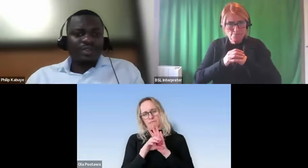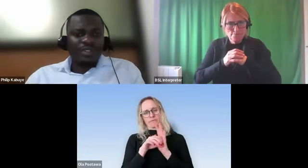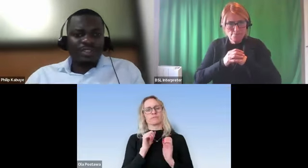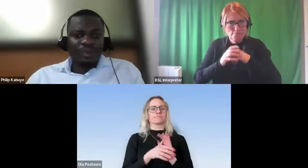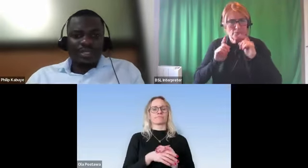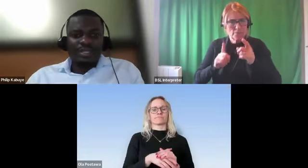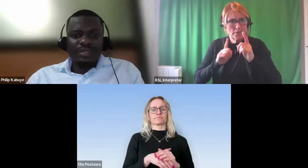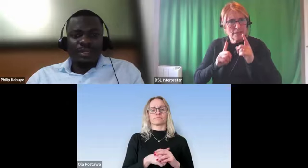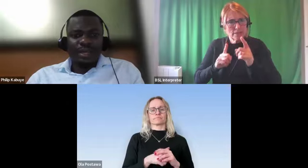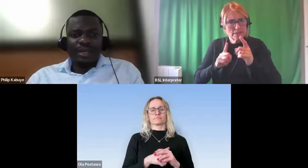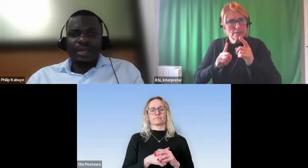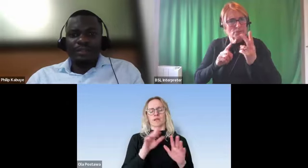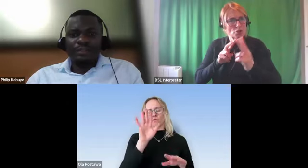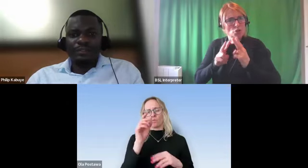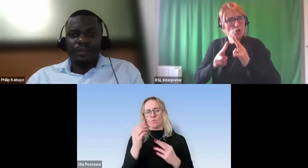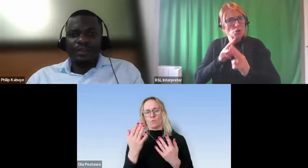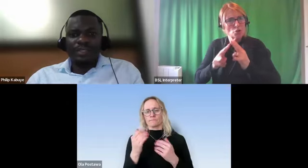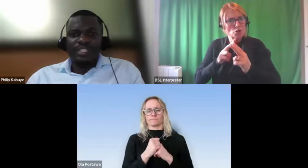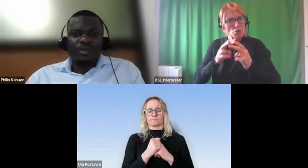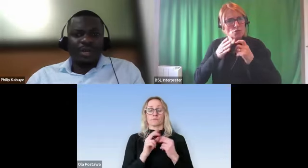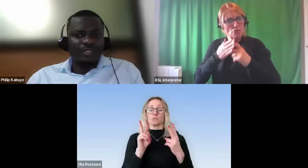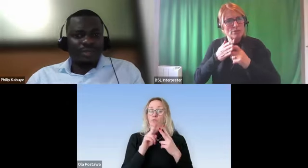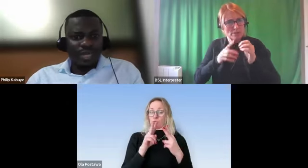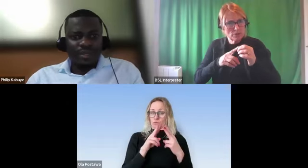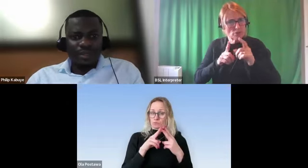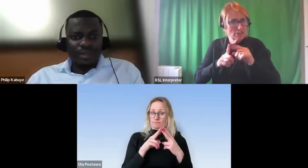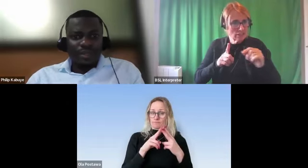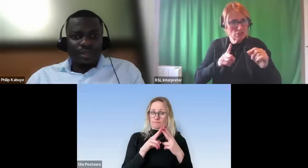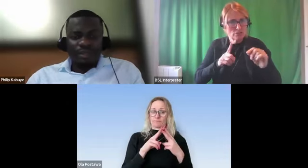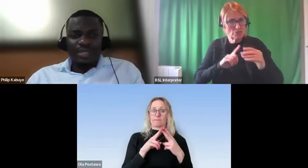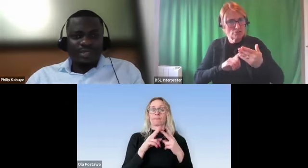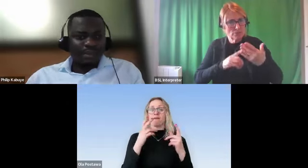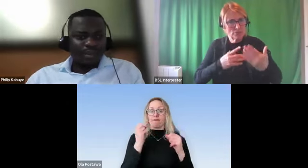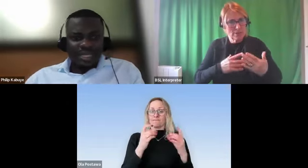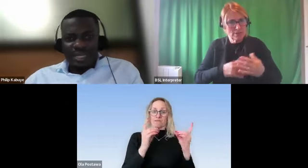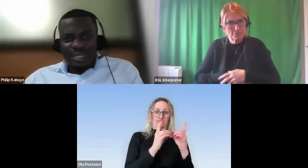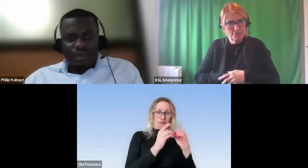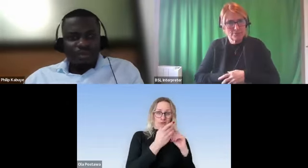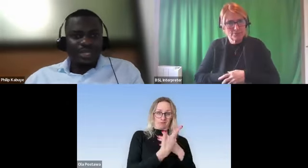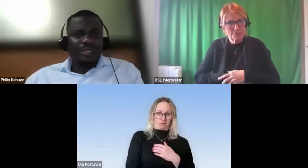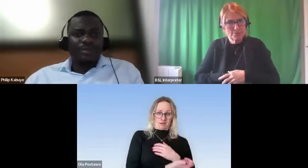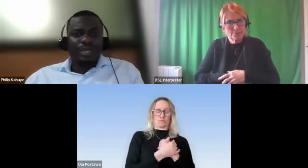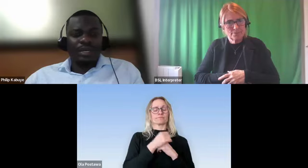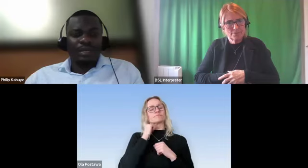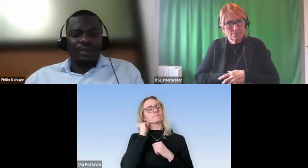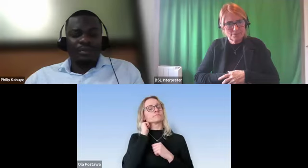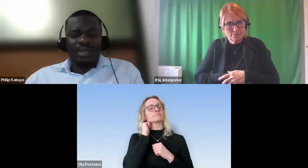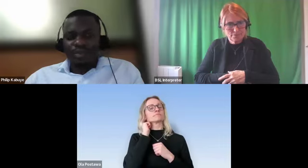these are the true reference points for digital rights today. I mean, celebrating the